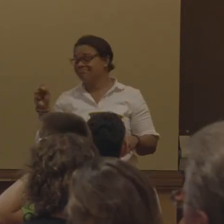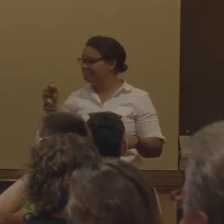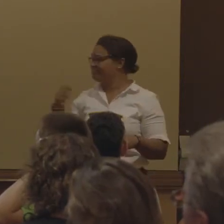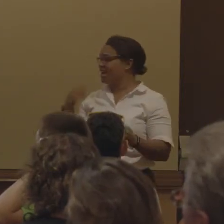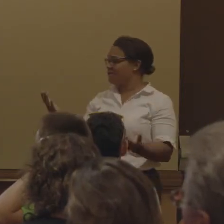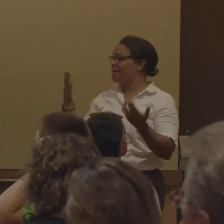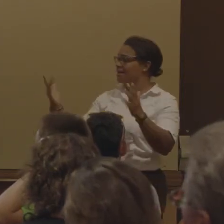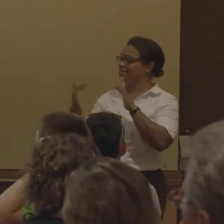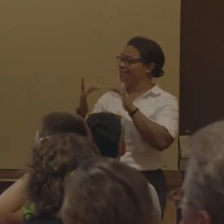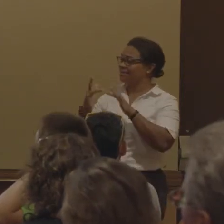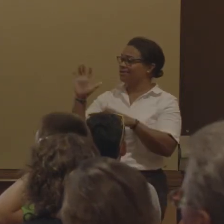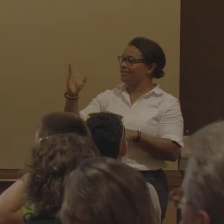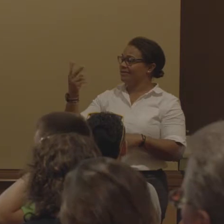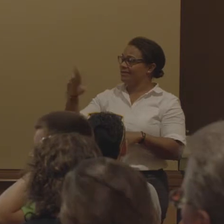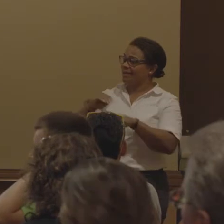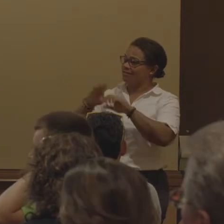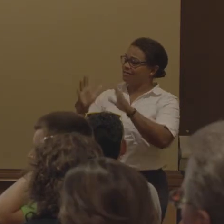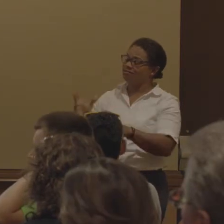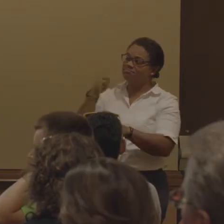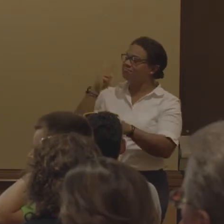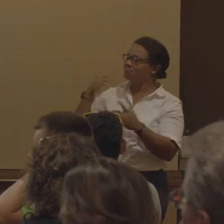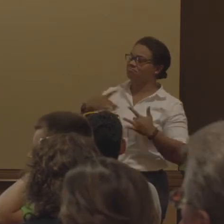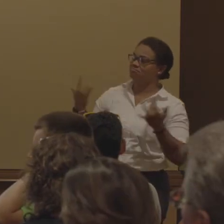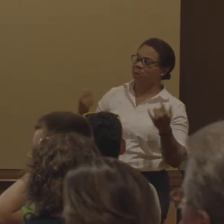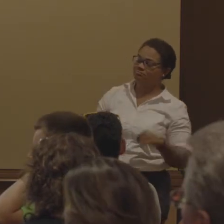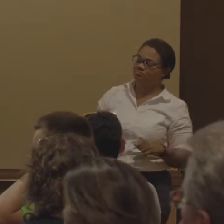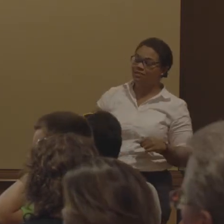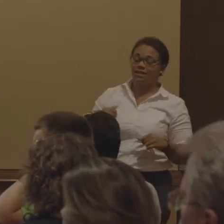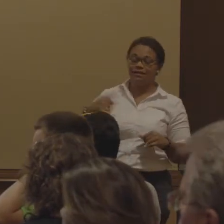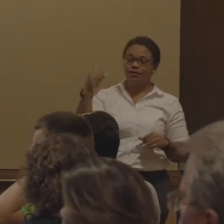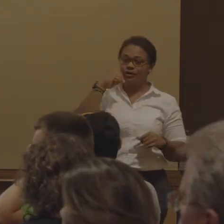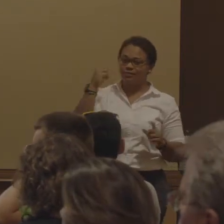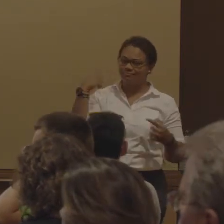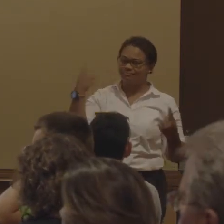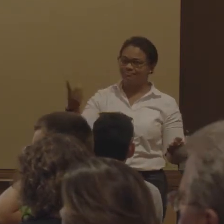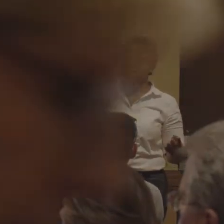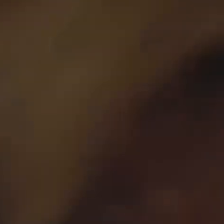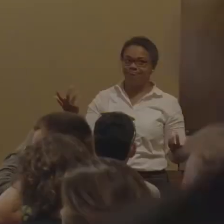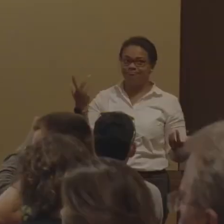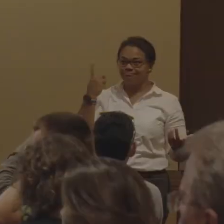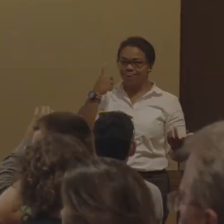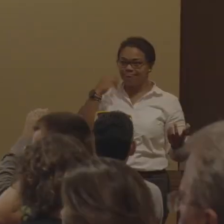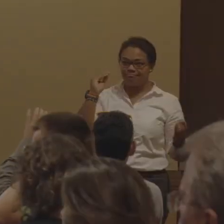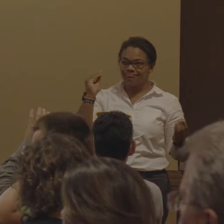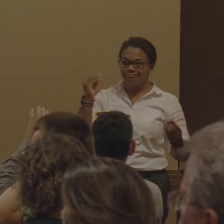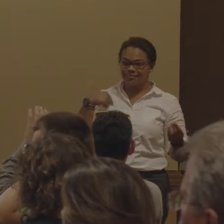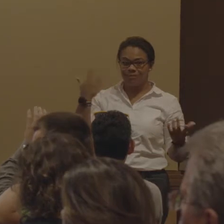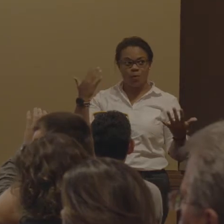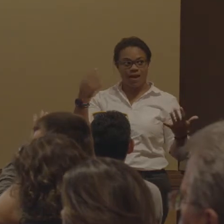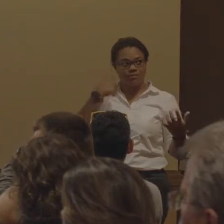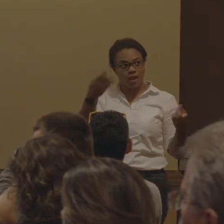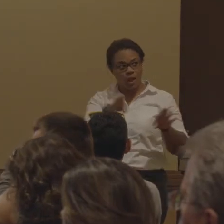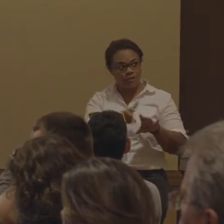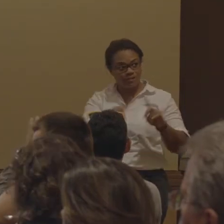Go ahead and call them and see where you're at, okay? Because I feel like that is to a point that I've been placed. I might stay on to close it, and